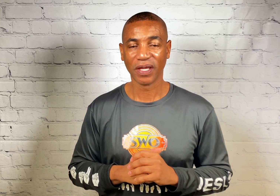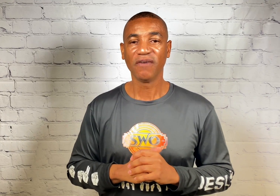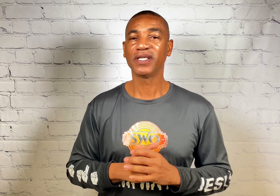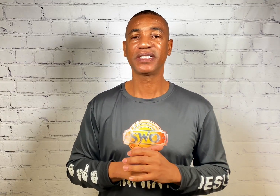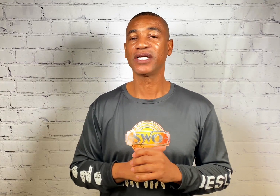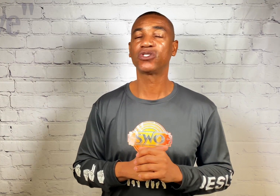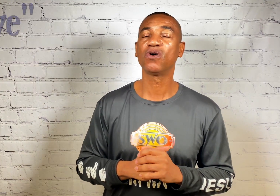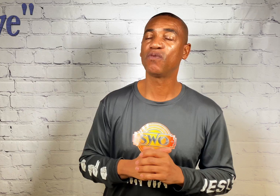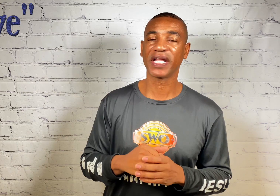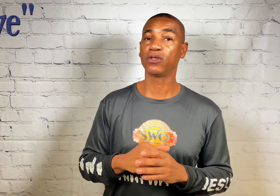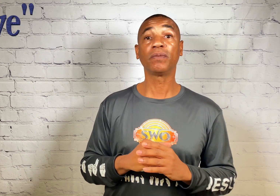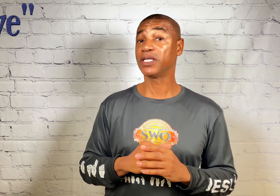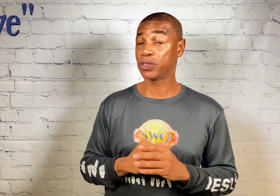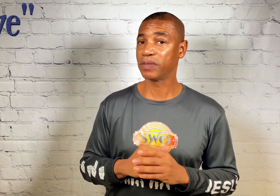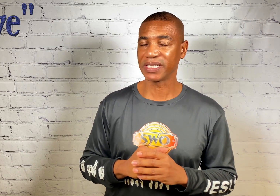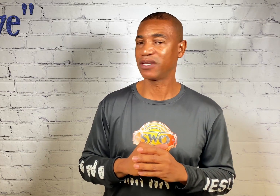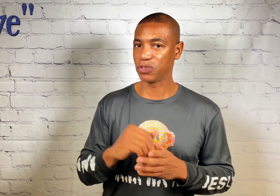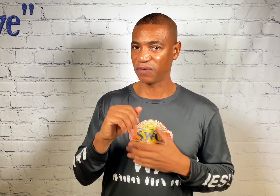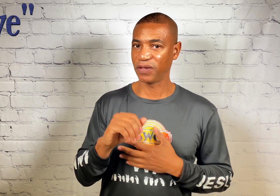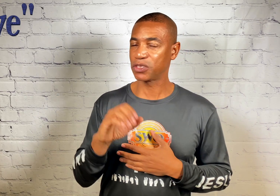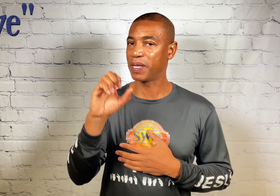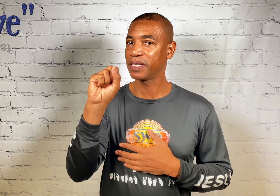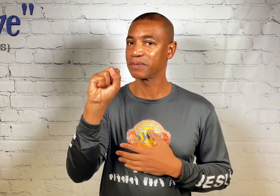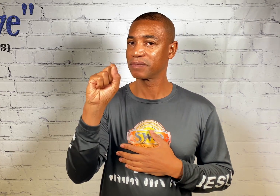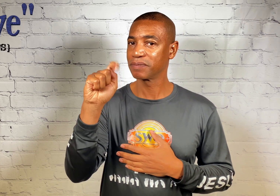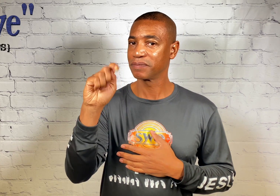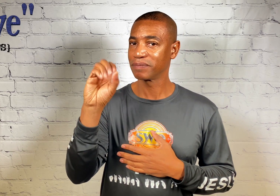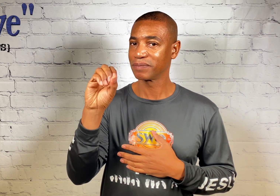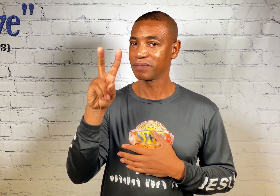For the sign stove, what I normally do is I usually finger spell it.